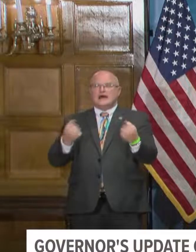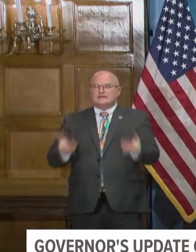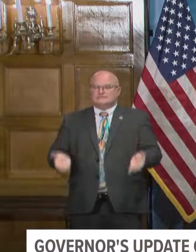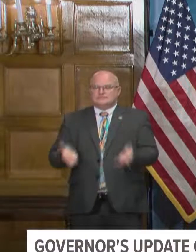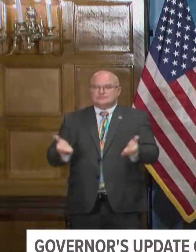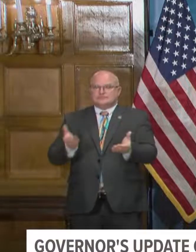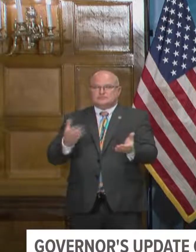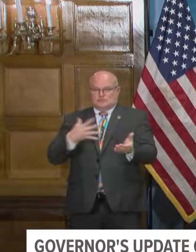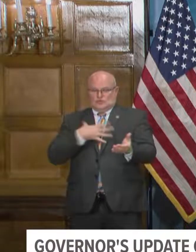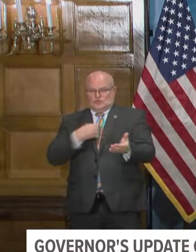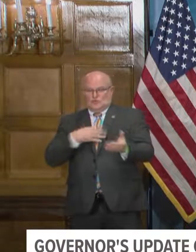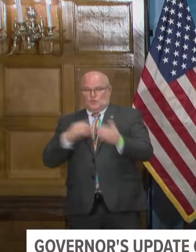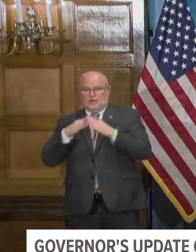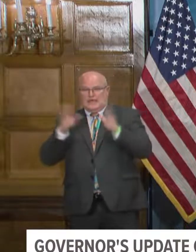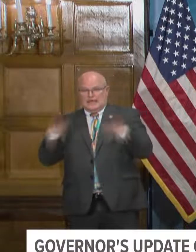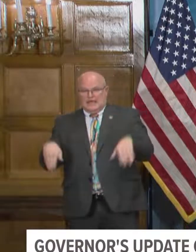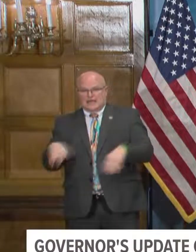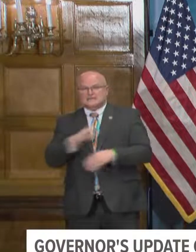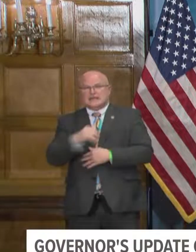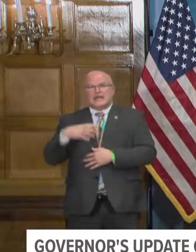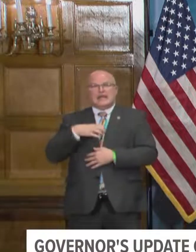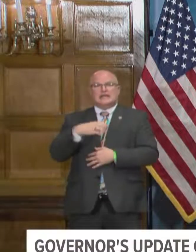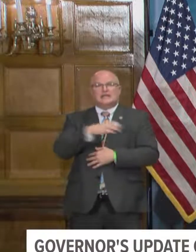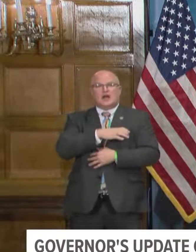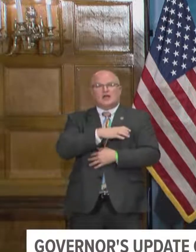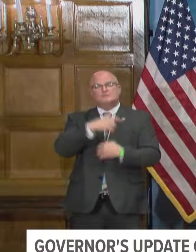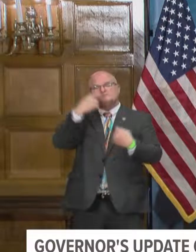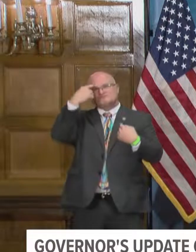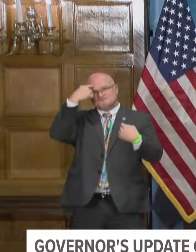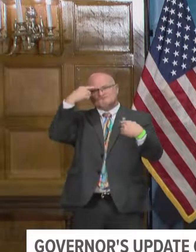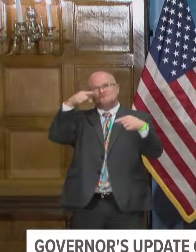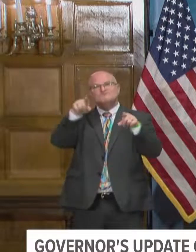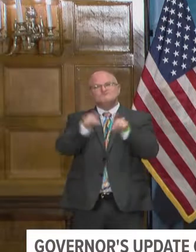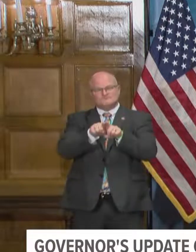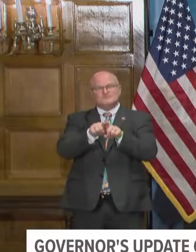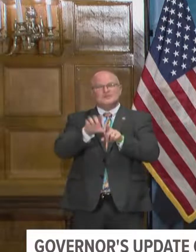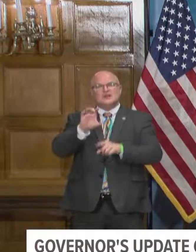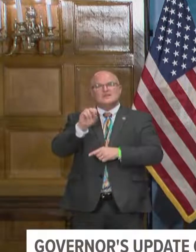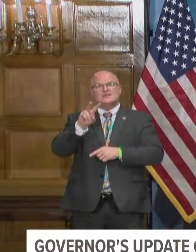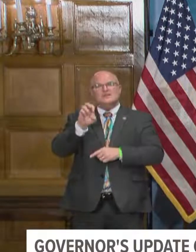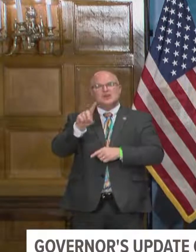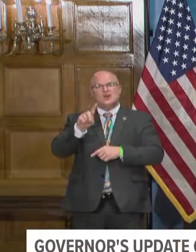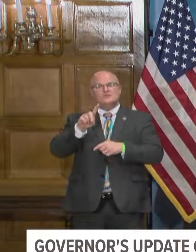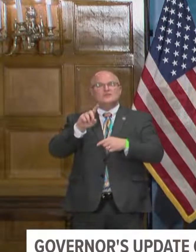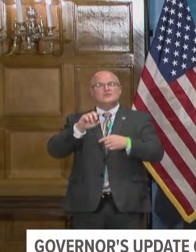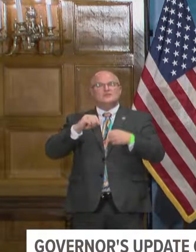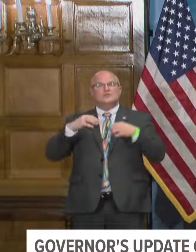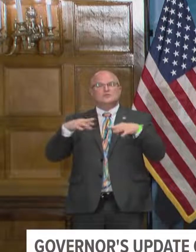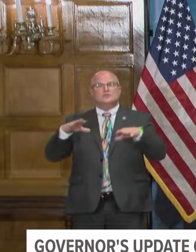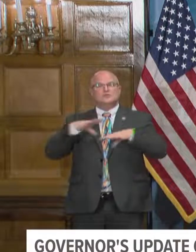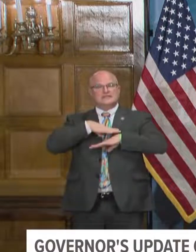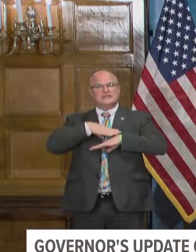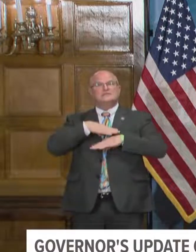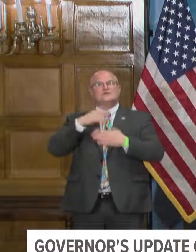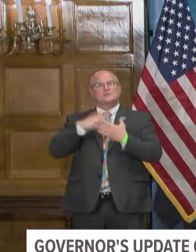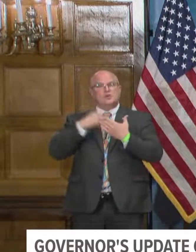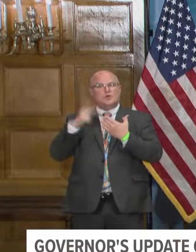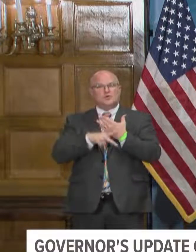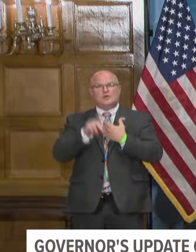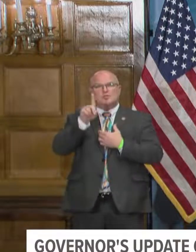and Congress to compromise as they consider the COVID relief package that begins at $1.9